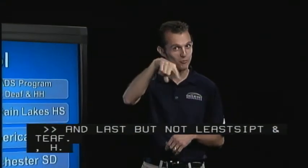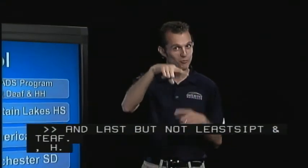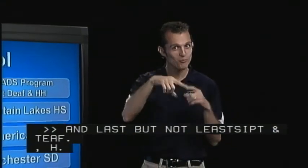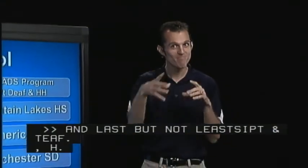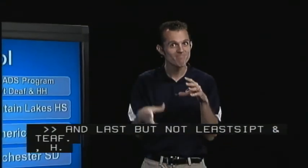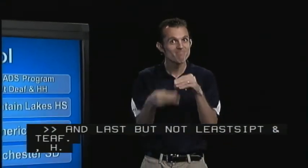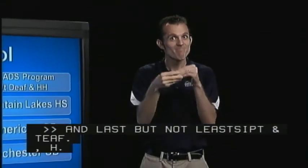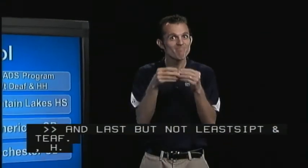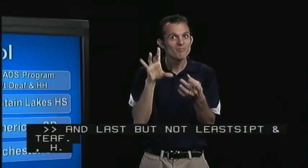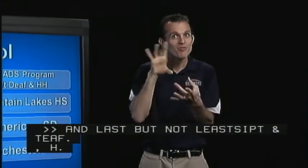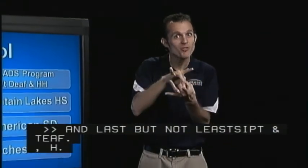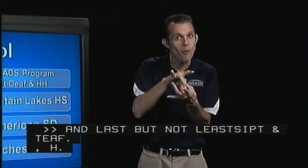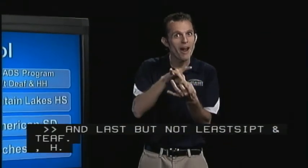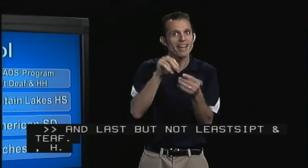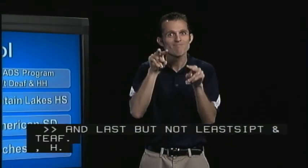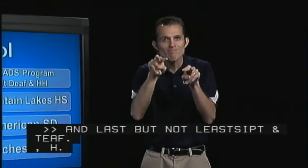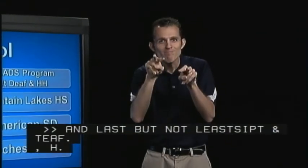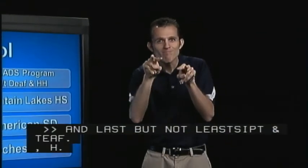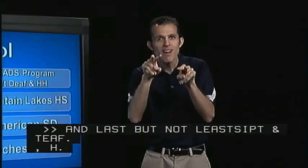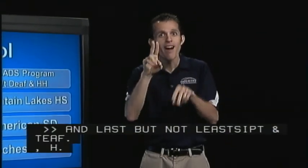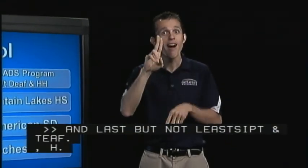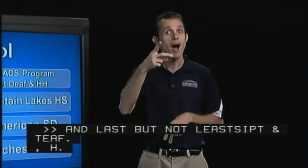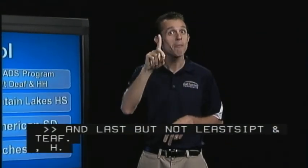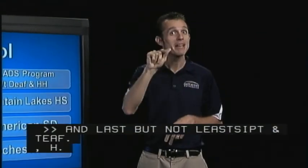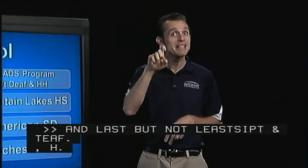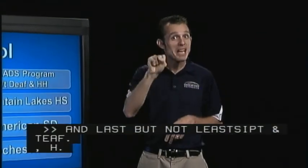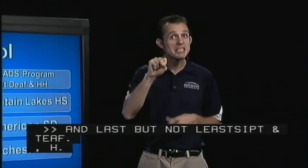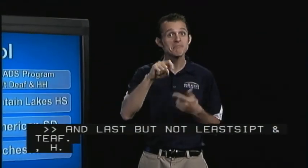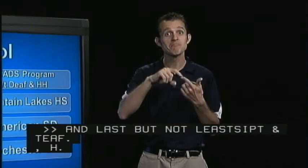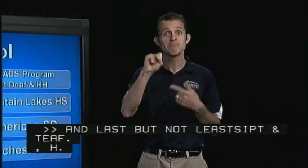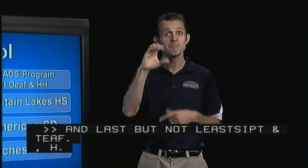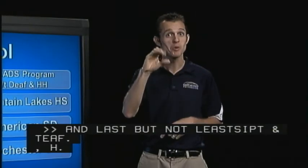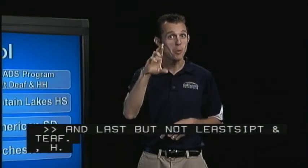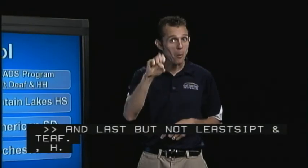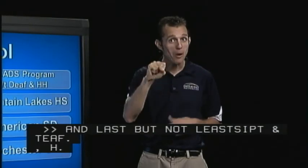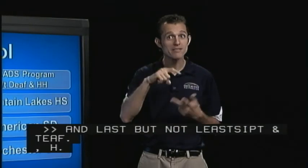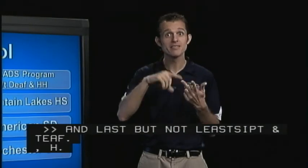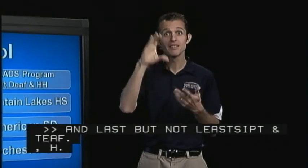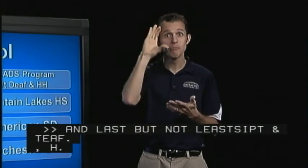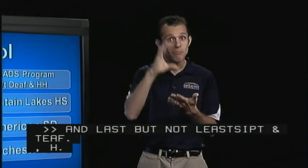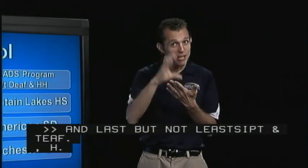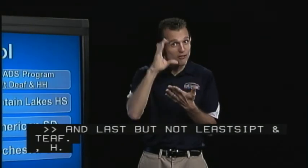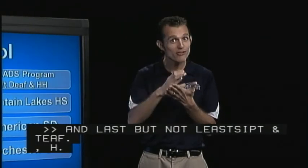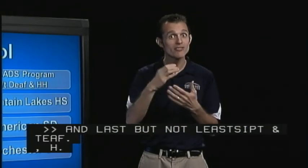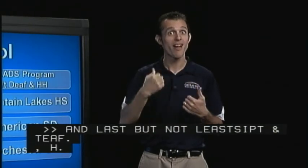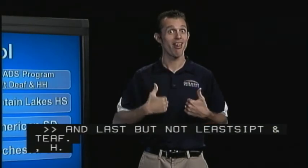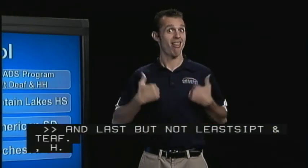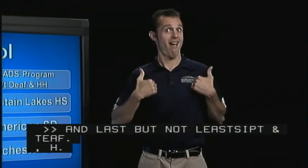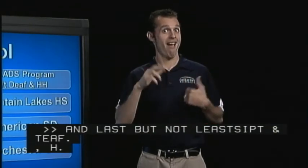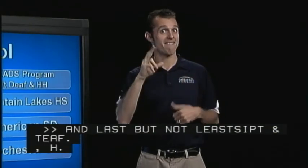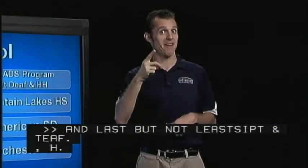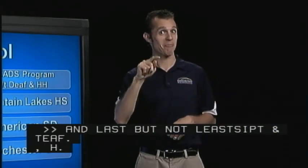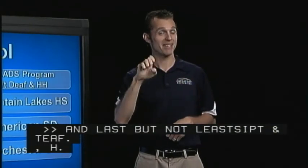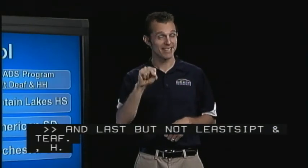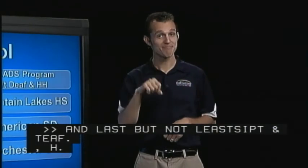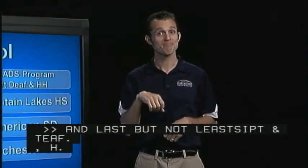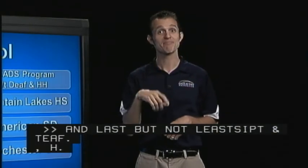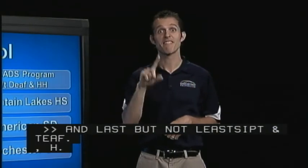websites to offer to you to join and watch for updates and scores, as well as pictures and live